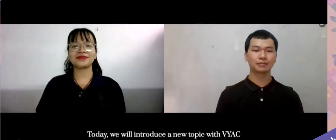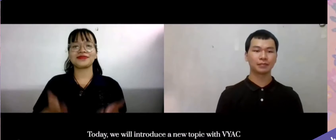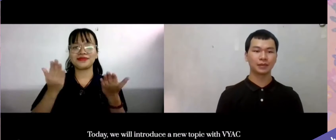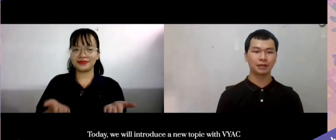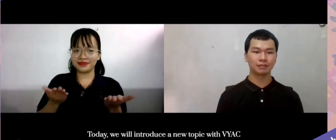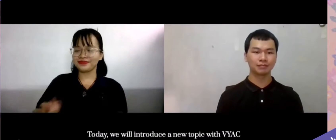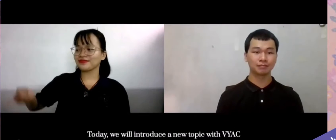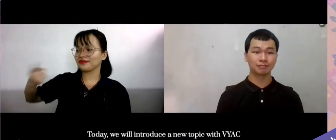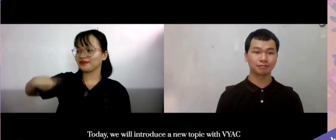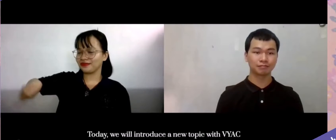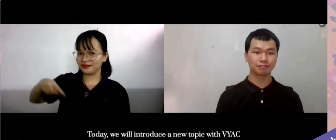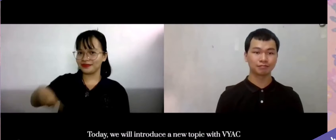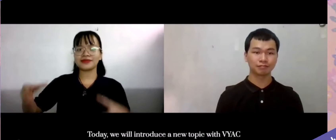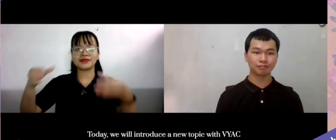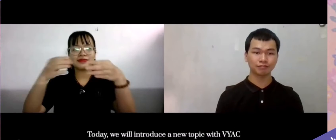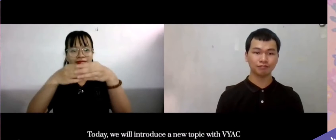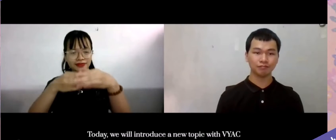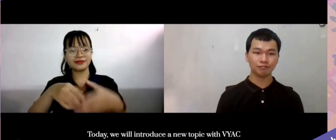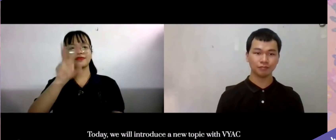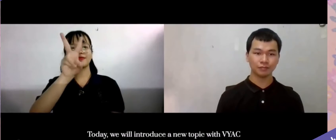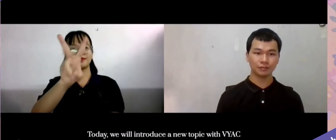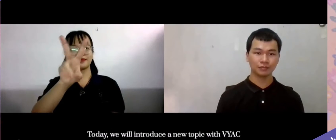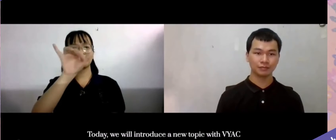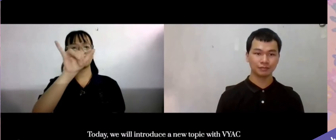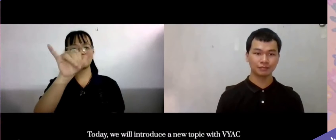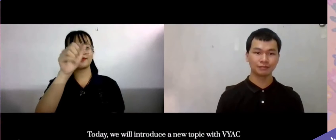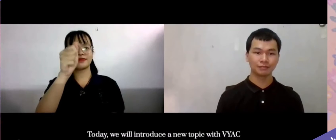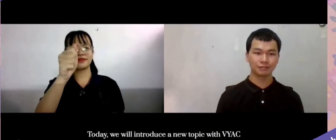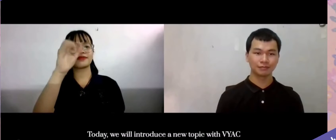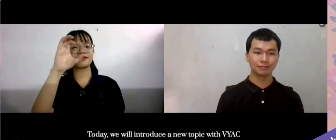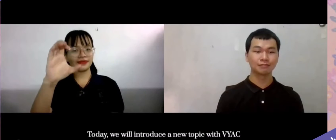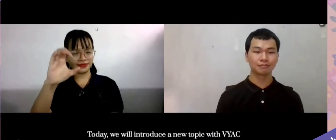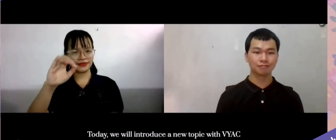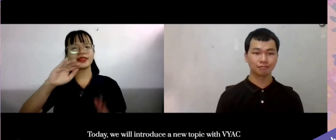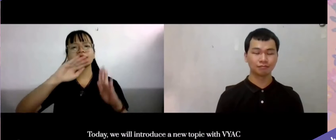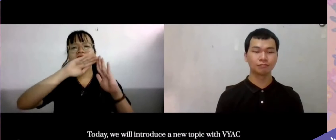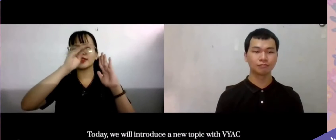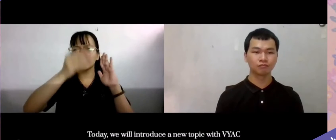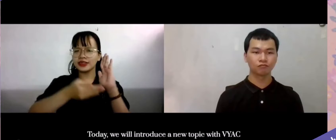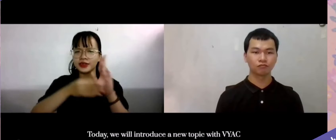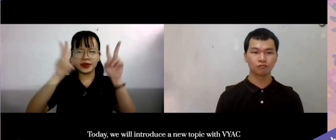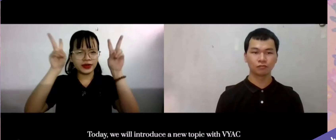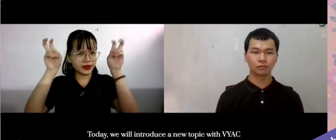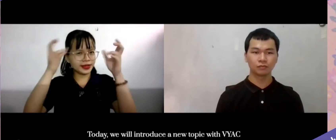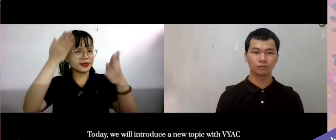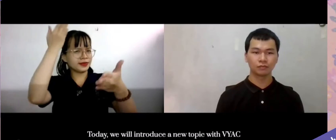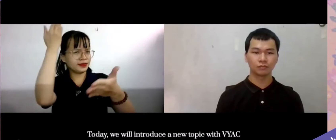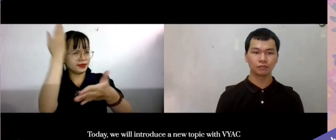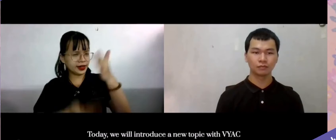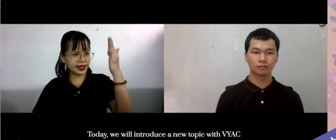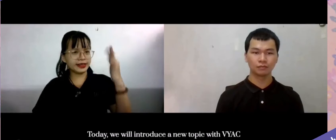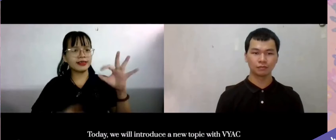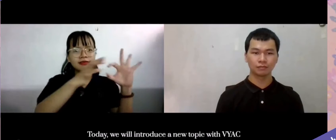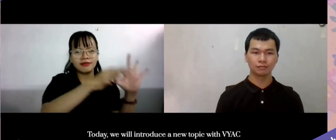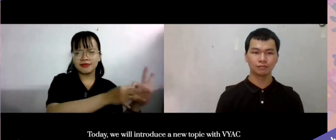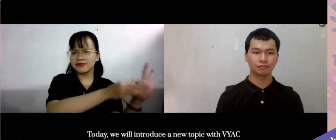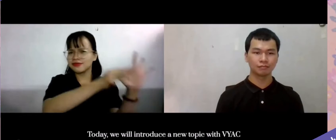and to president of the deaf club in ho chi minh city today we will introduce a new topic with vyac